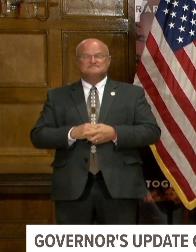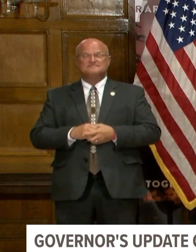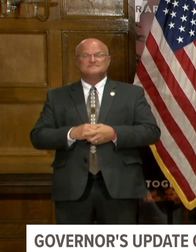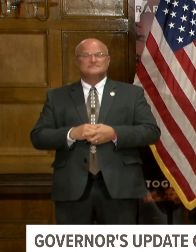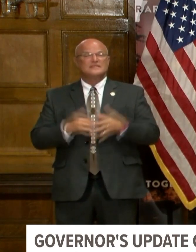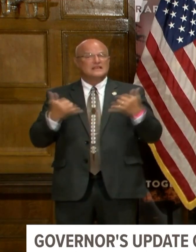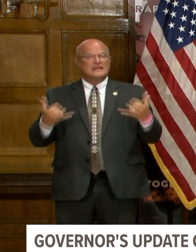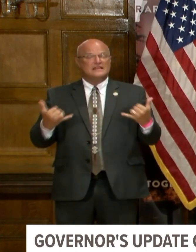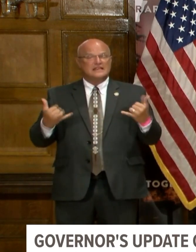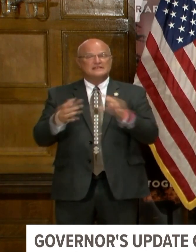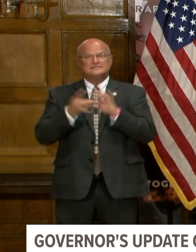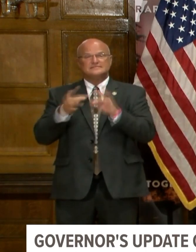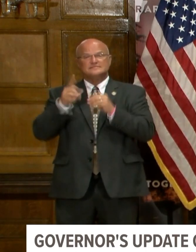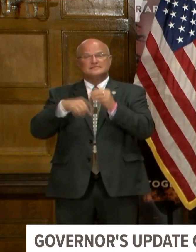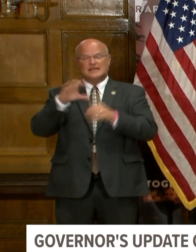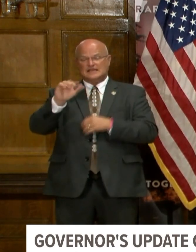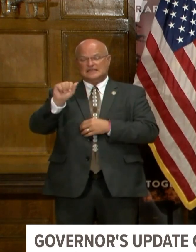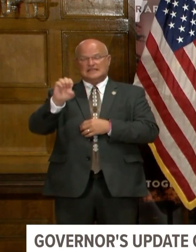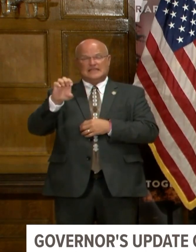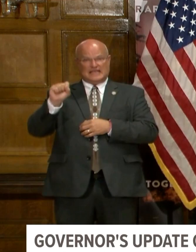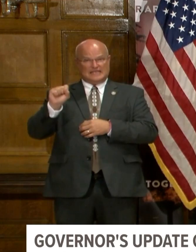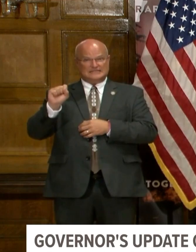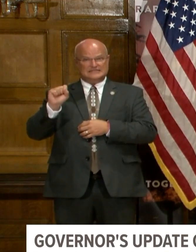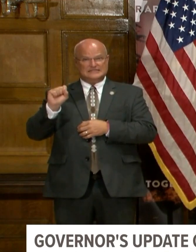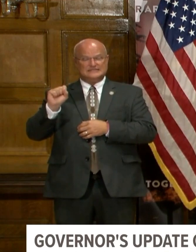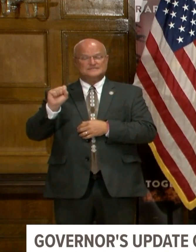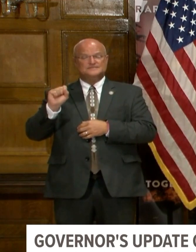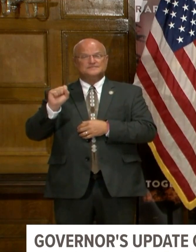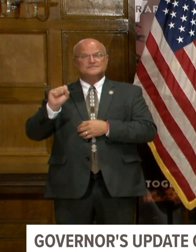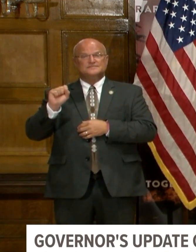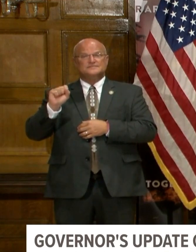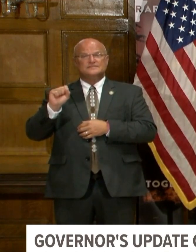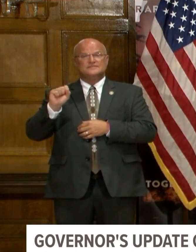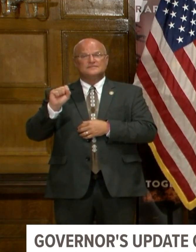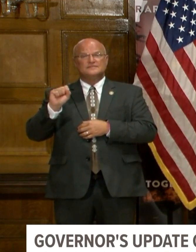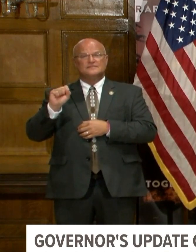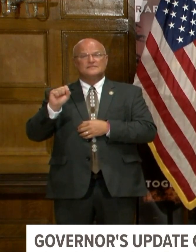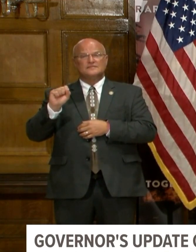and take that message. And